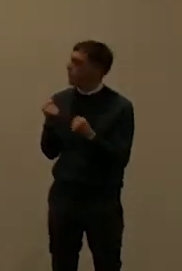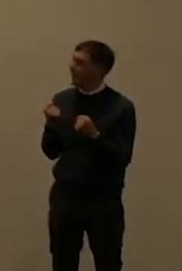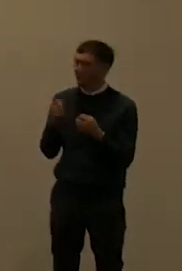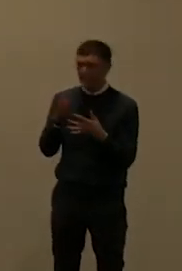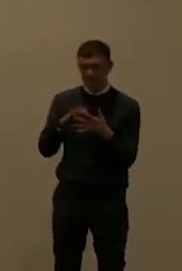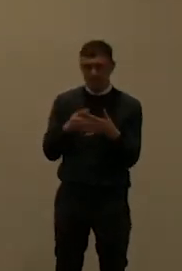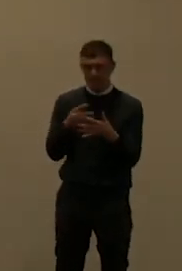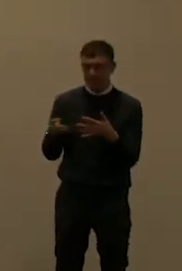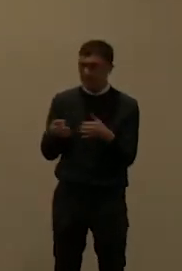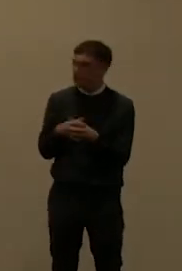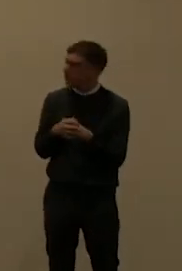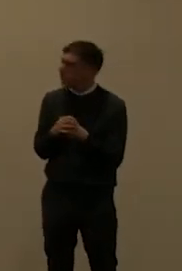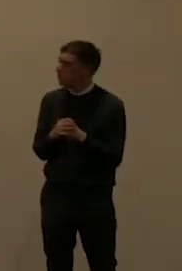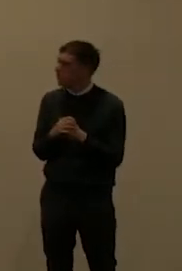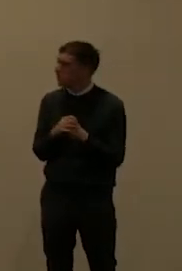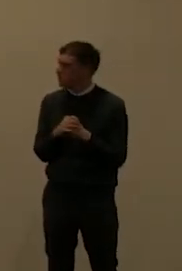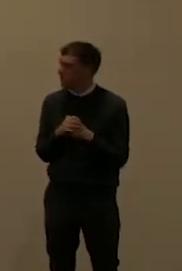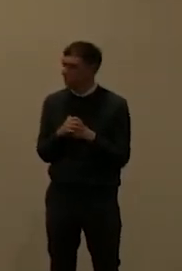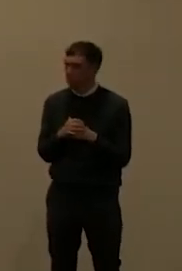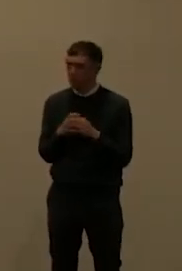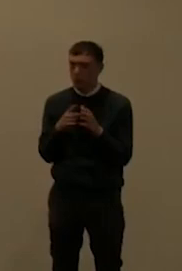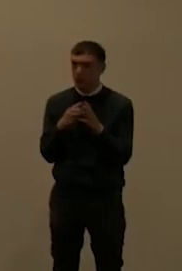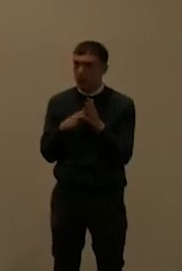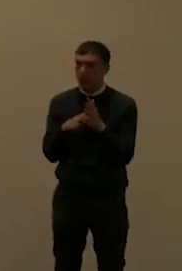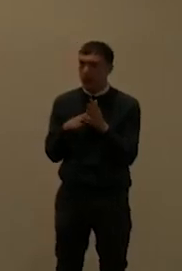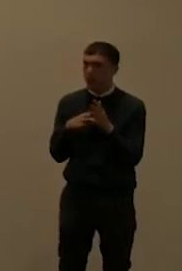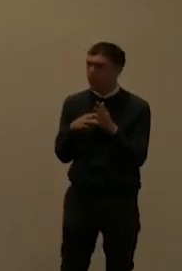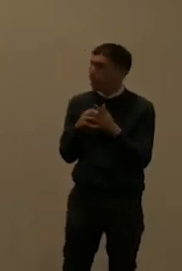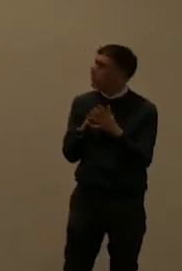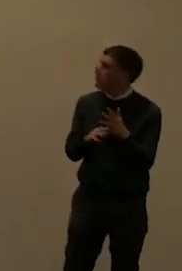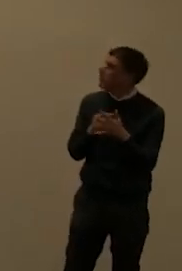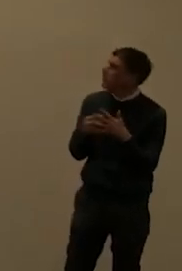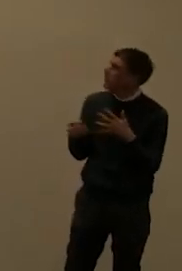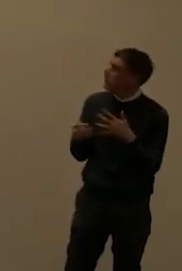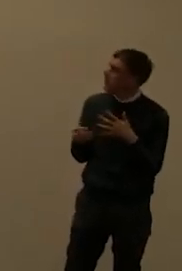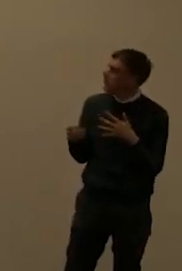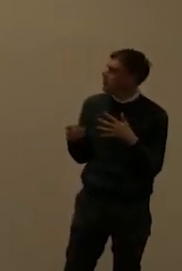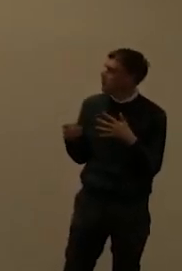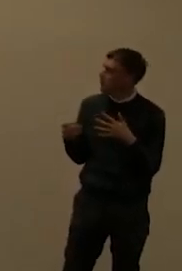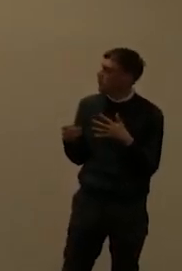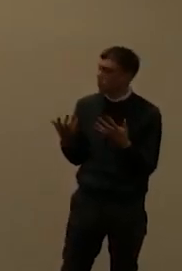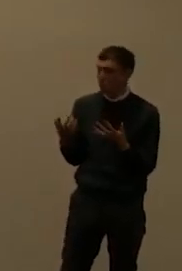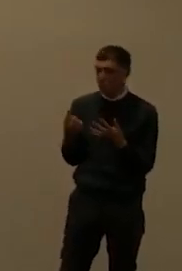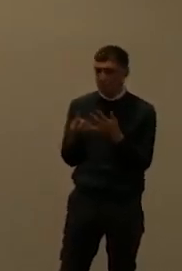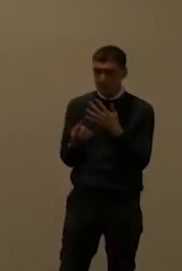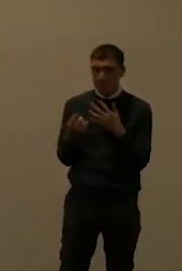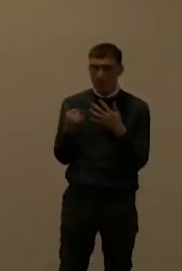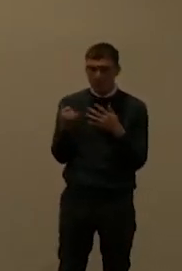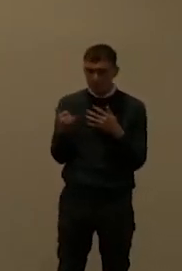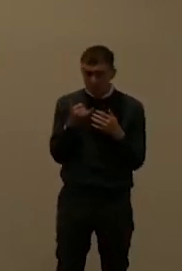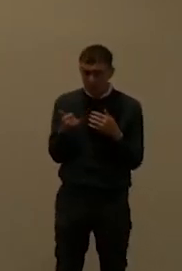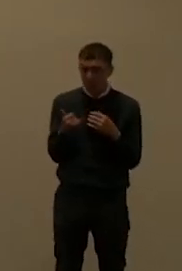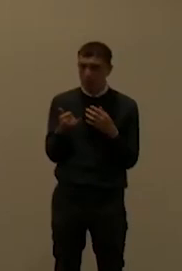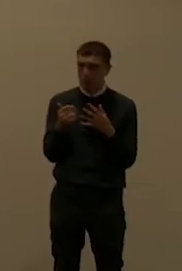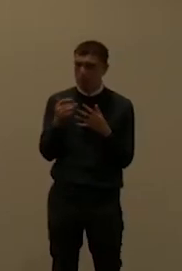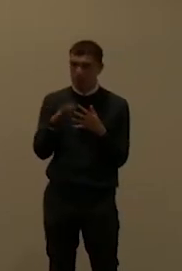this case. And this is an ARM template. You can also build Bicep templates or Terraform templates